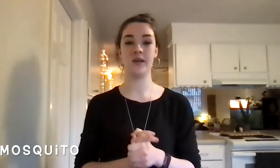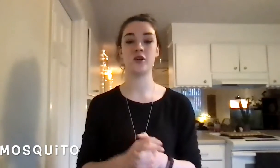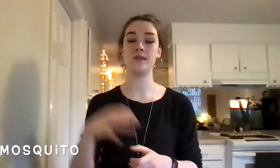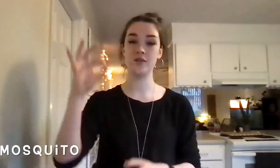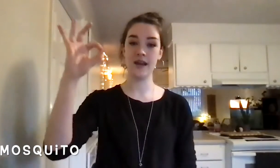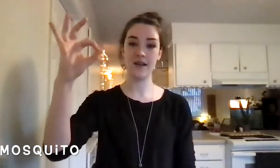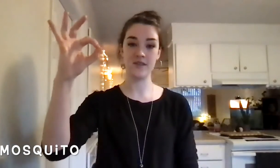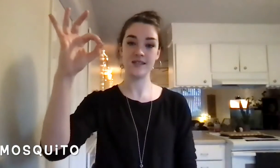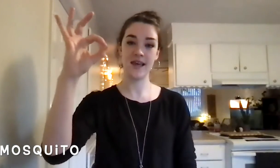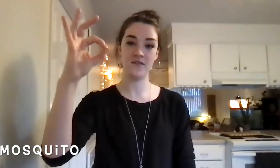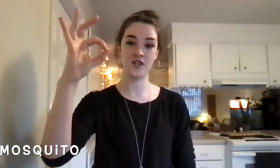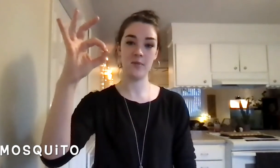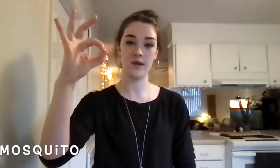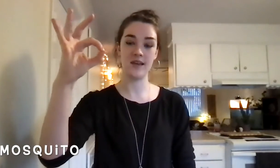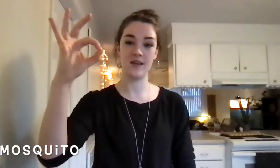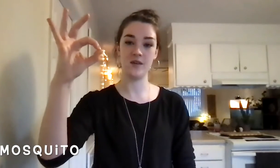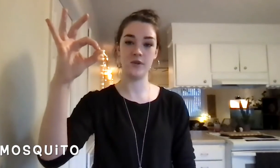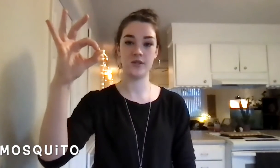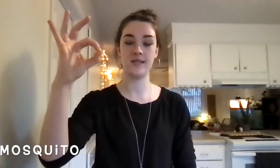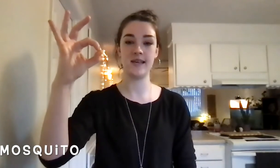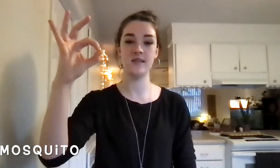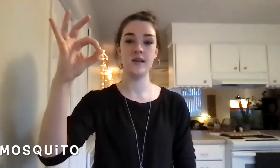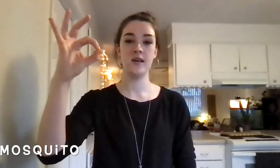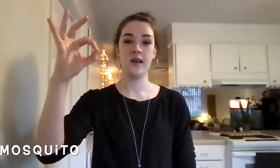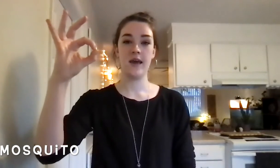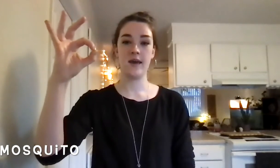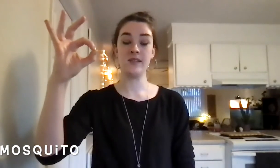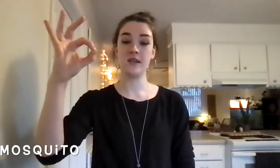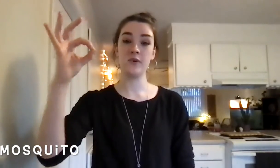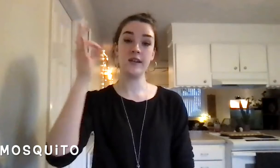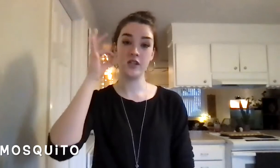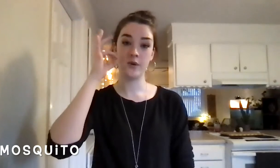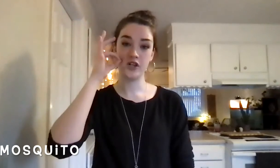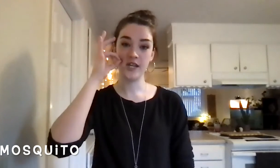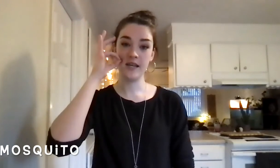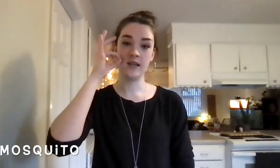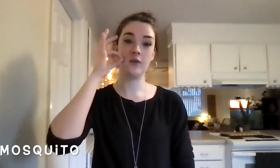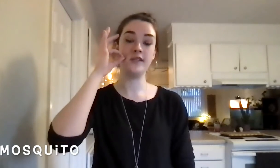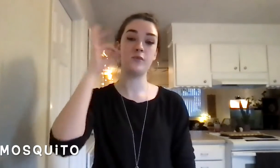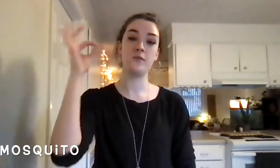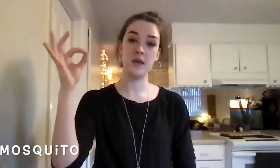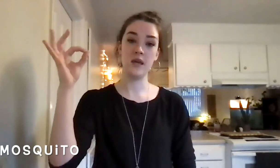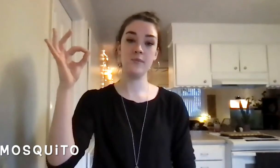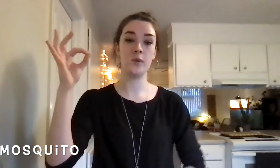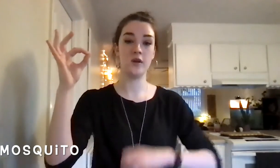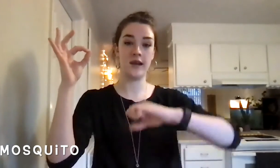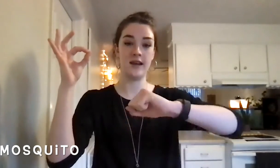we're still going to have this F shape right here that we just did. Instead of bringing it to our cheek like we did with B, we are going to have